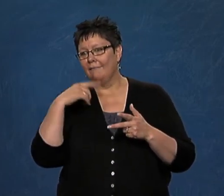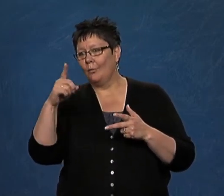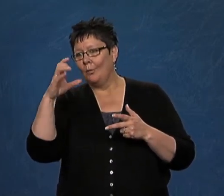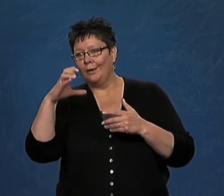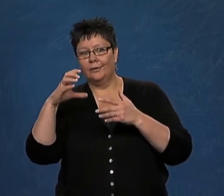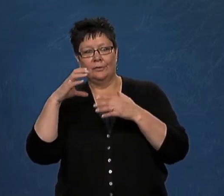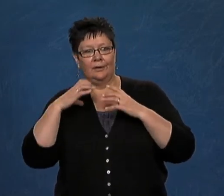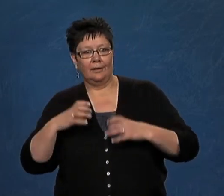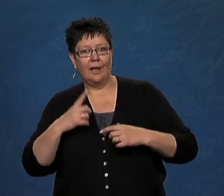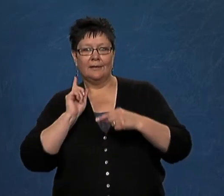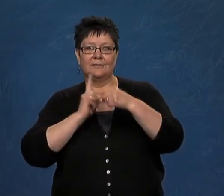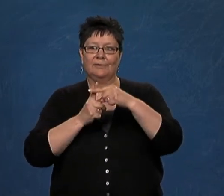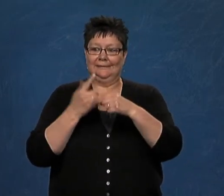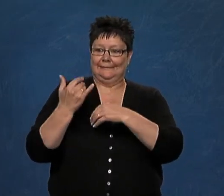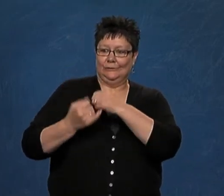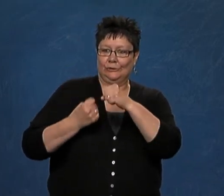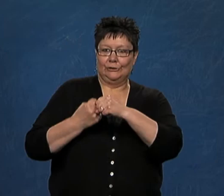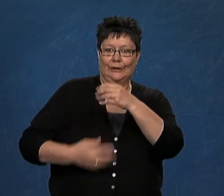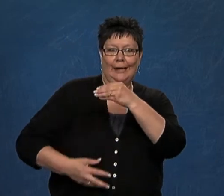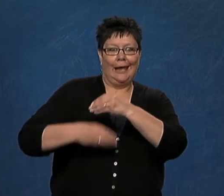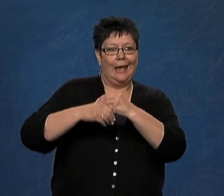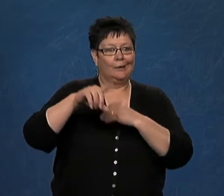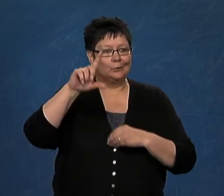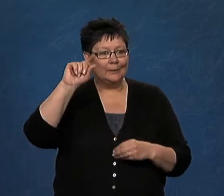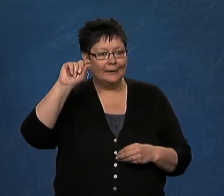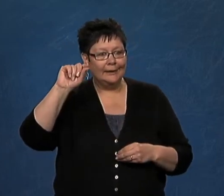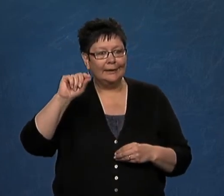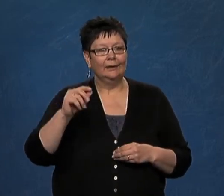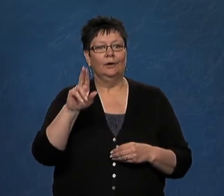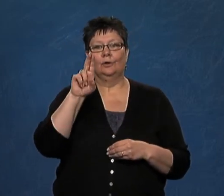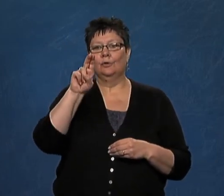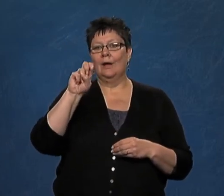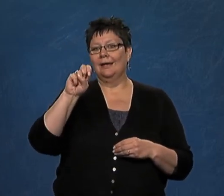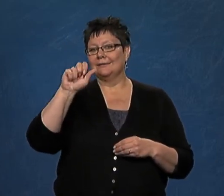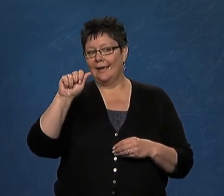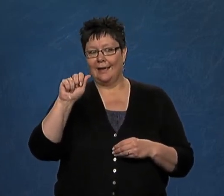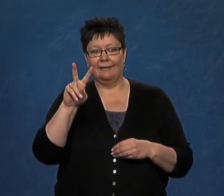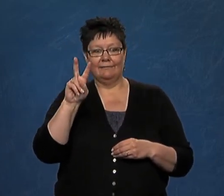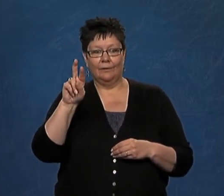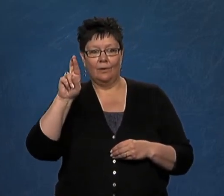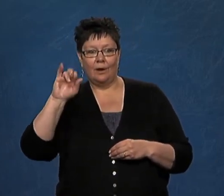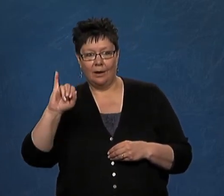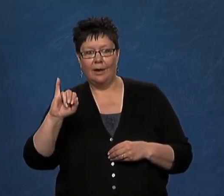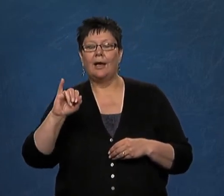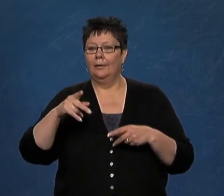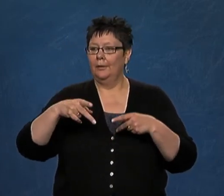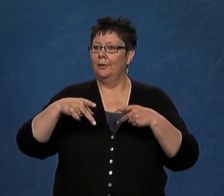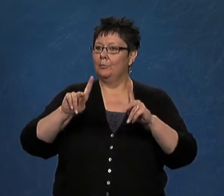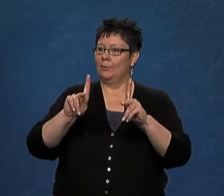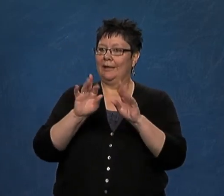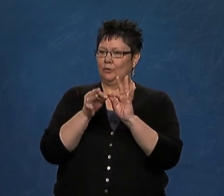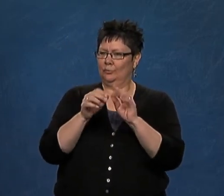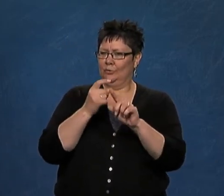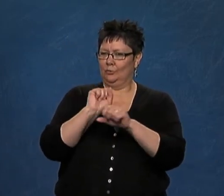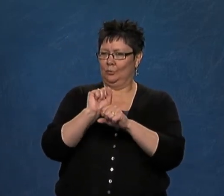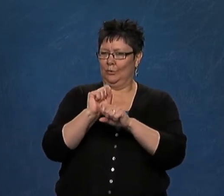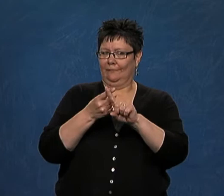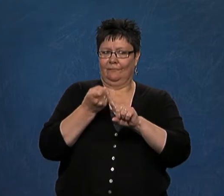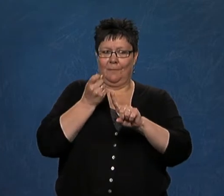VRI. They have BIS. VRI has 100 clients. USA VRI